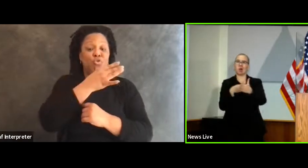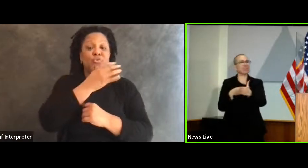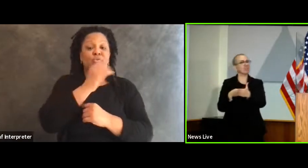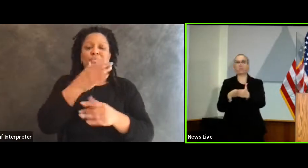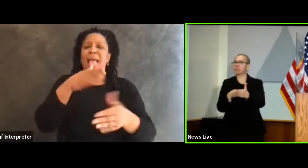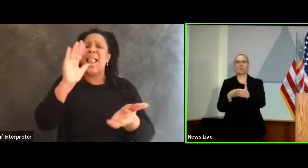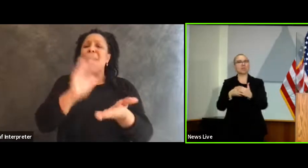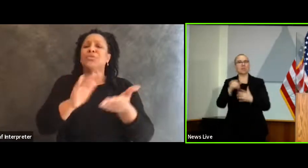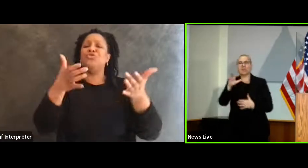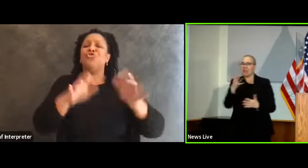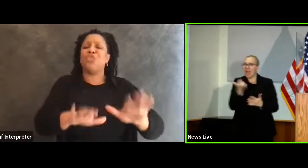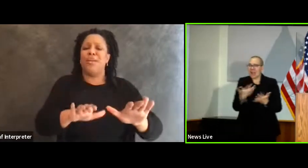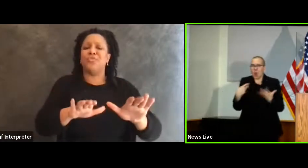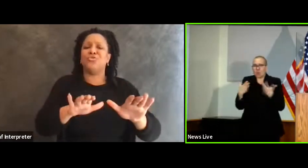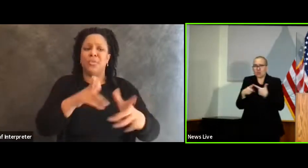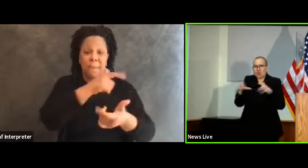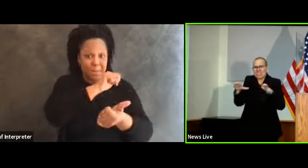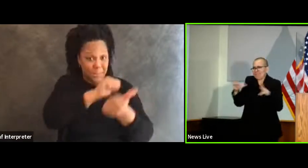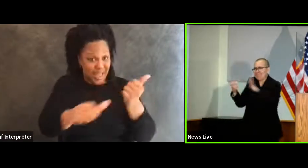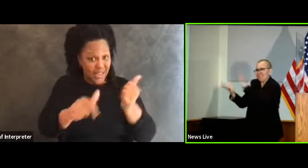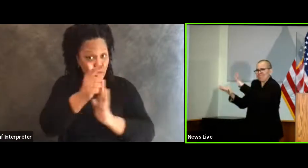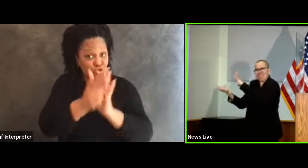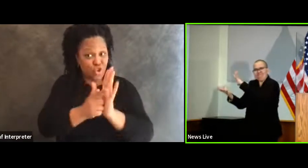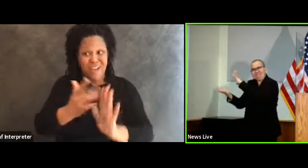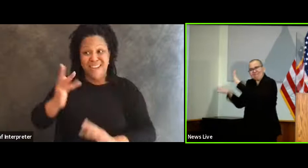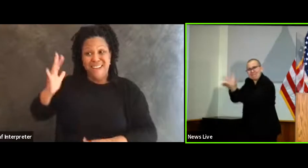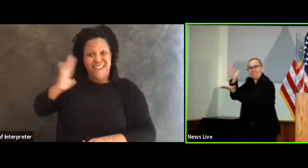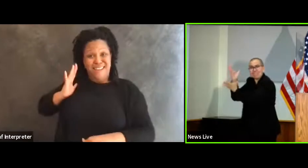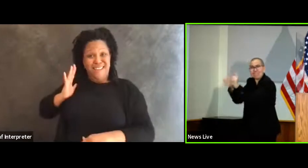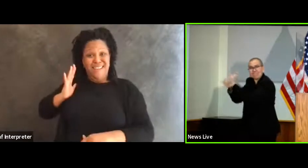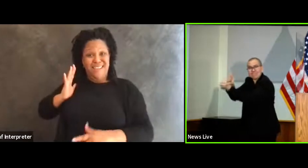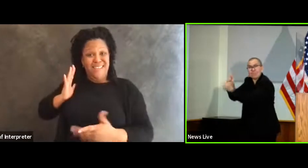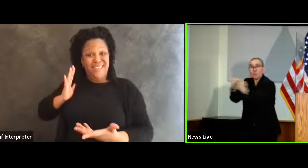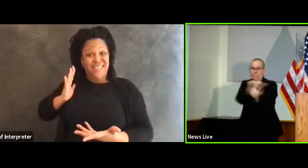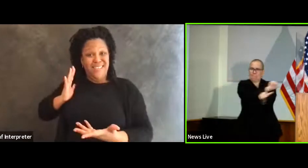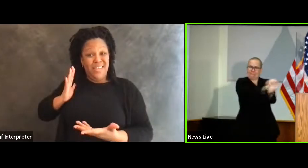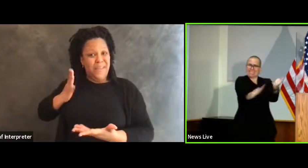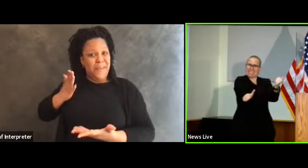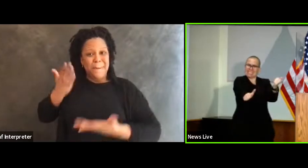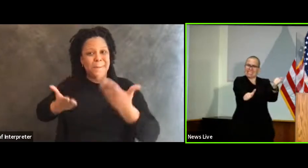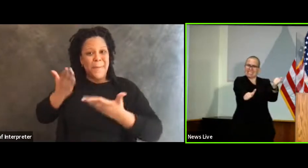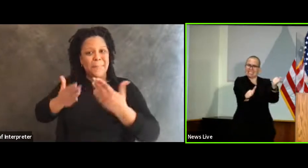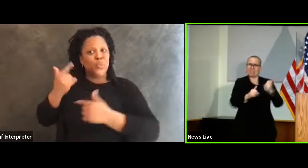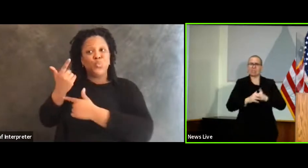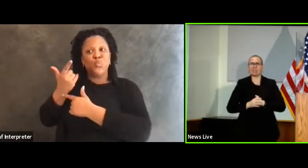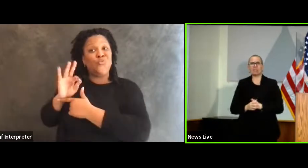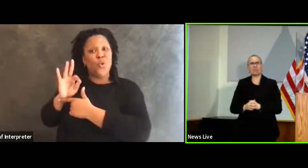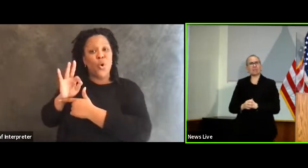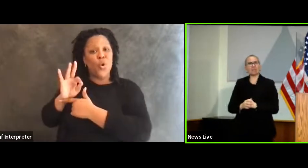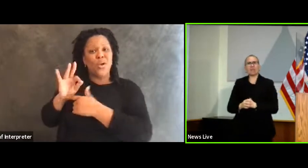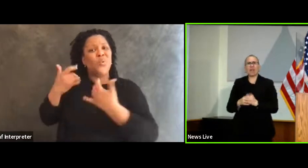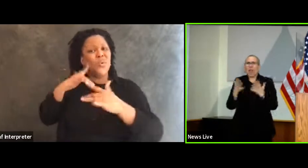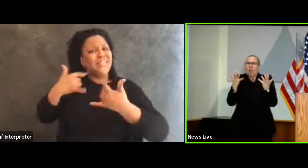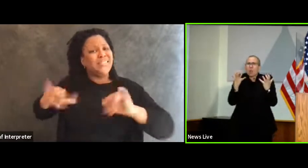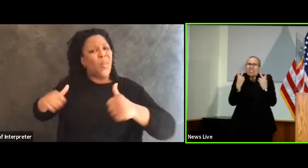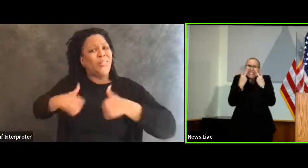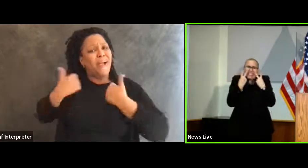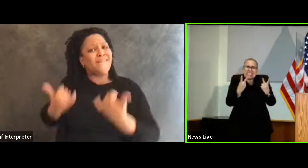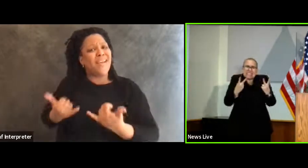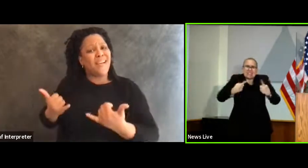can codify, and I would extend that to many things. I would like to see that around, again, moving into other topics, eviction moratorium they're